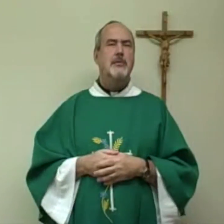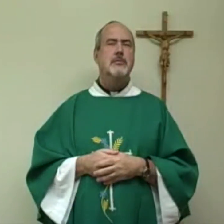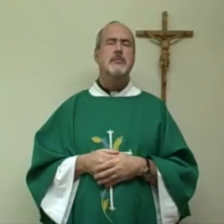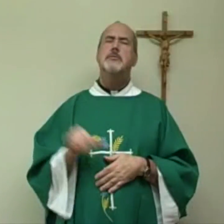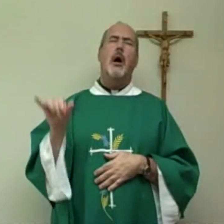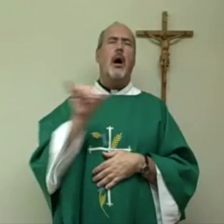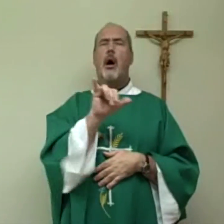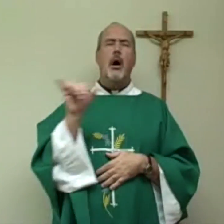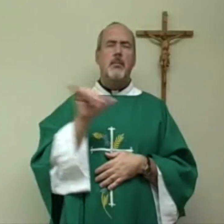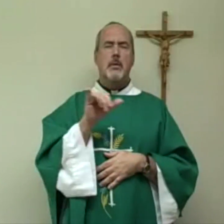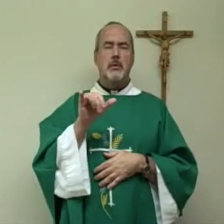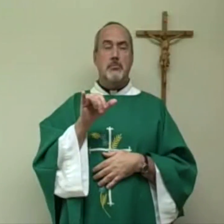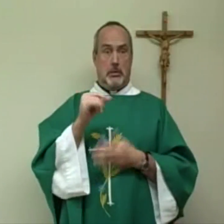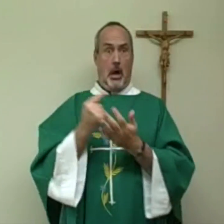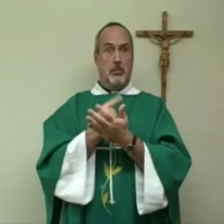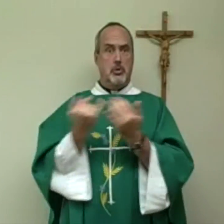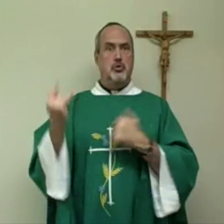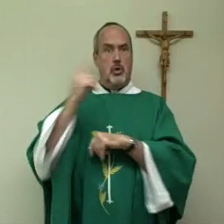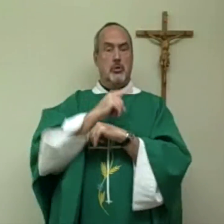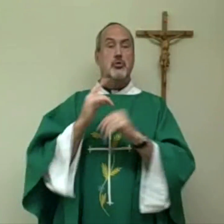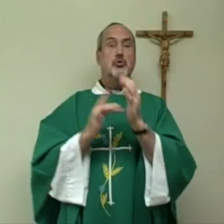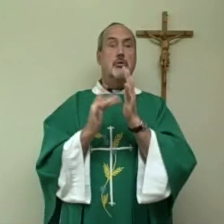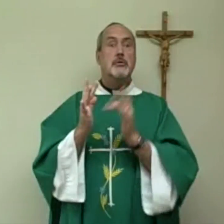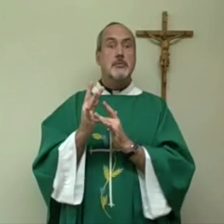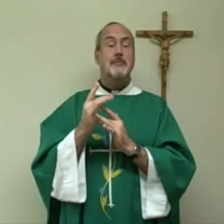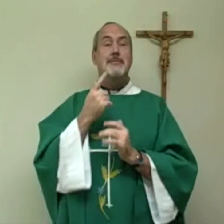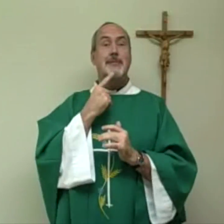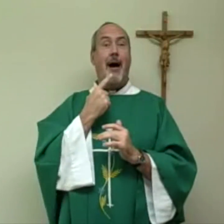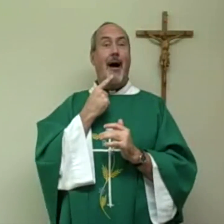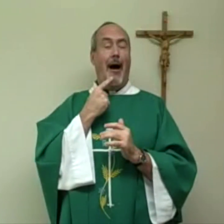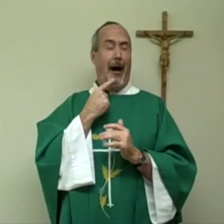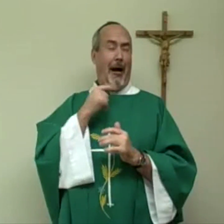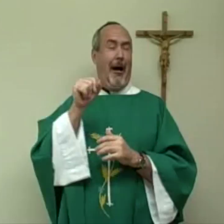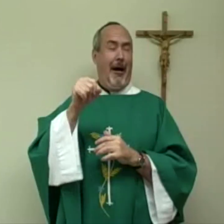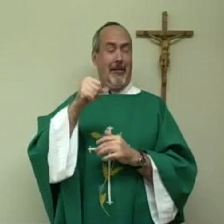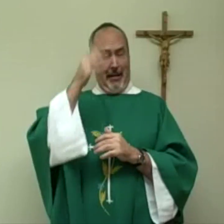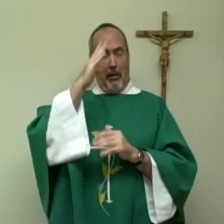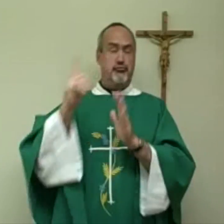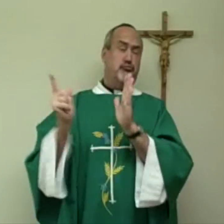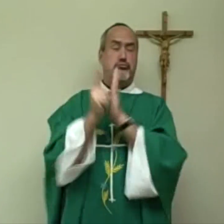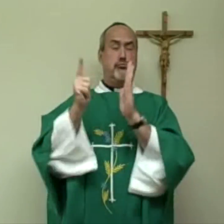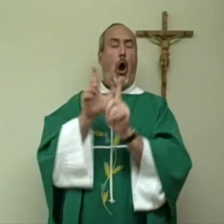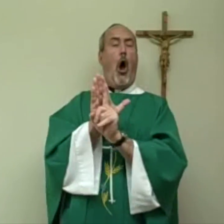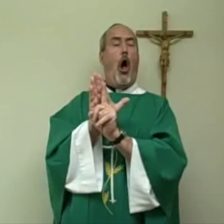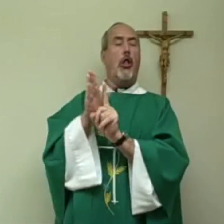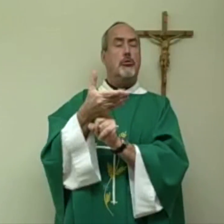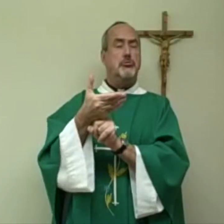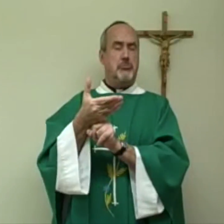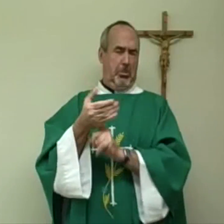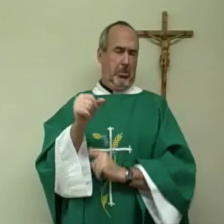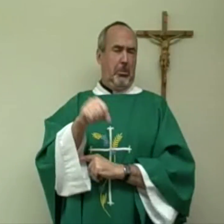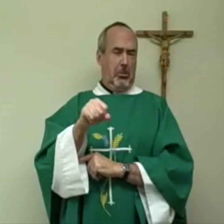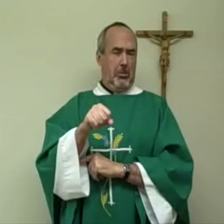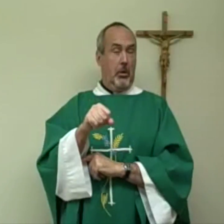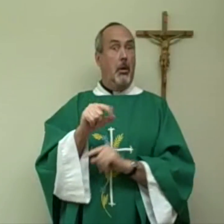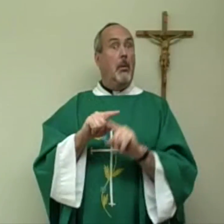heart. In a sense, they killed you. So Jesus was right. Today, Jesus says that God